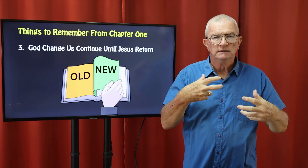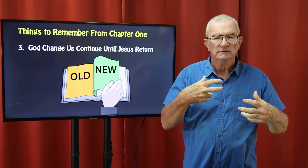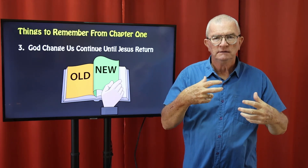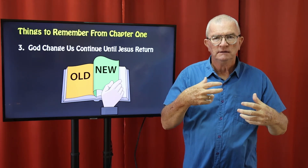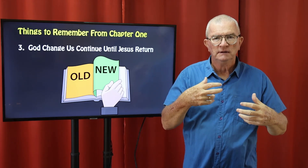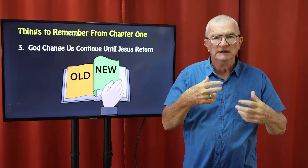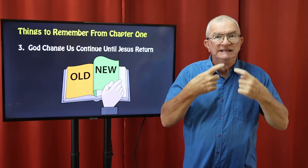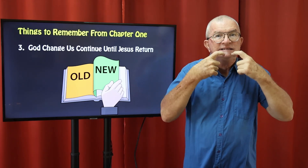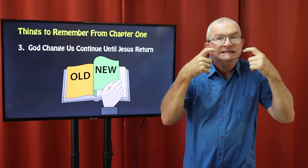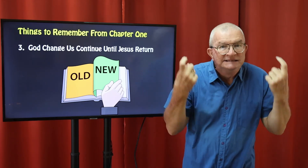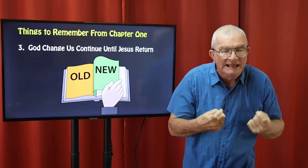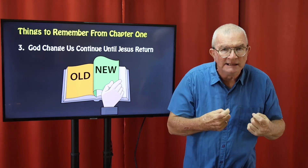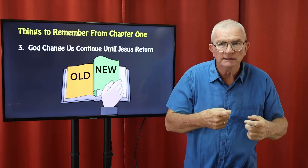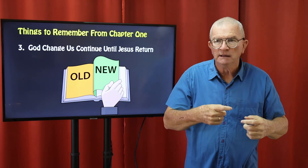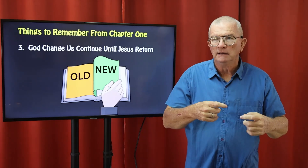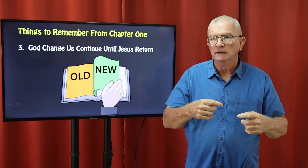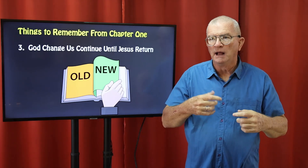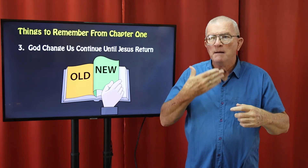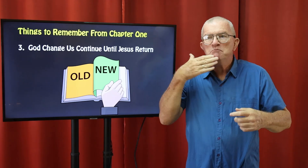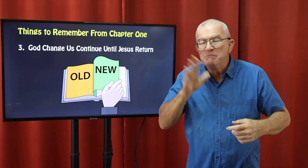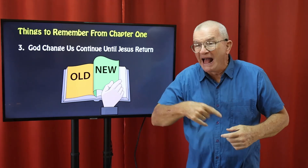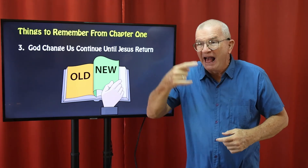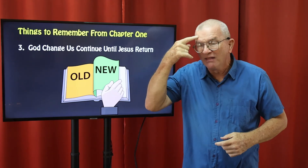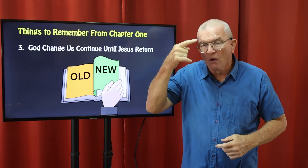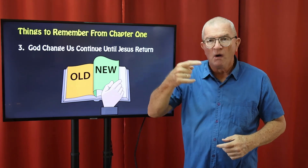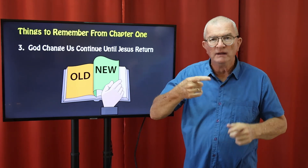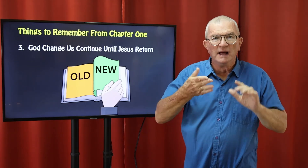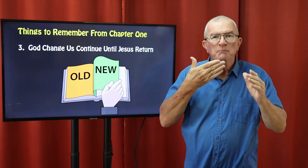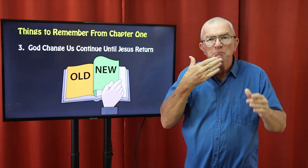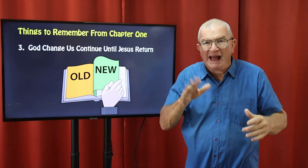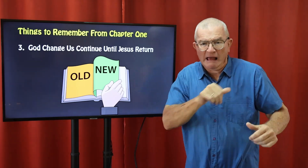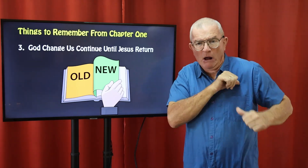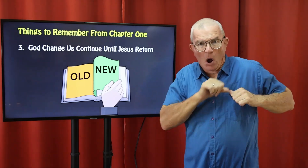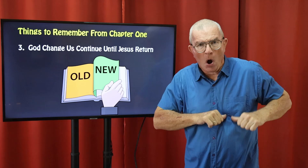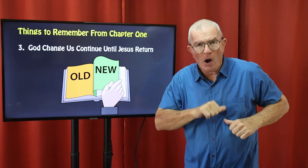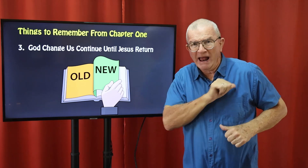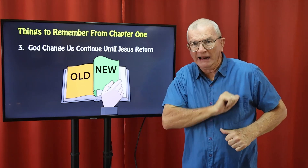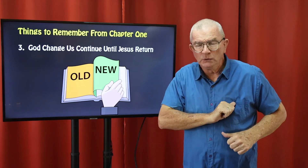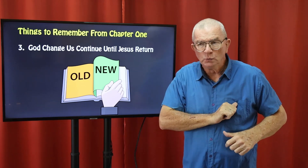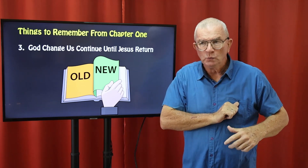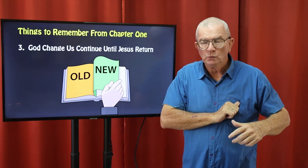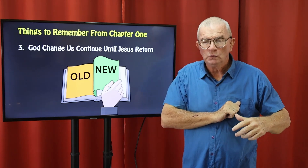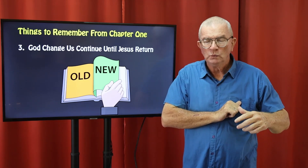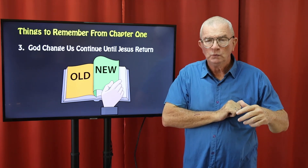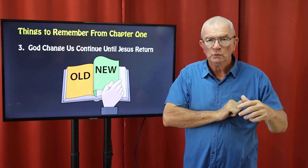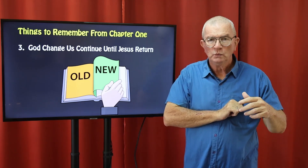We all have sin, bad thoughts, bad attitudes.